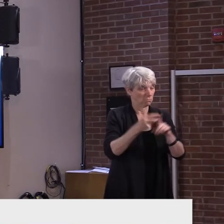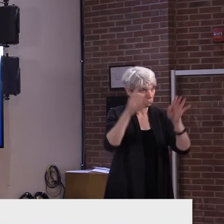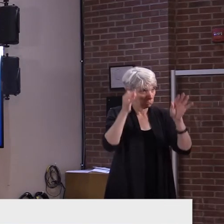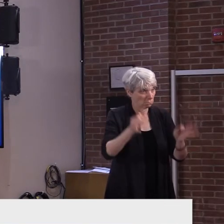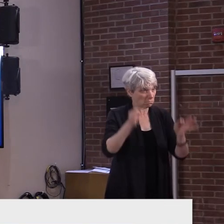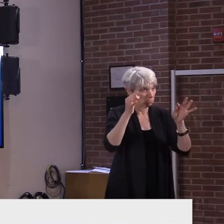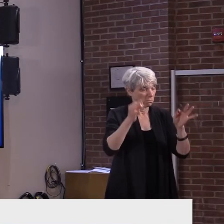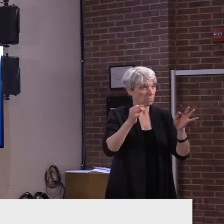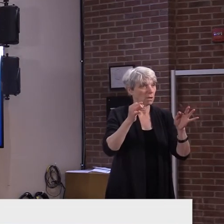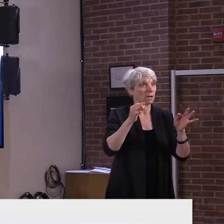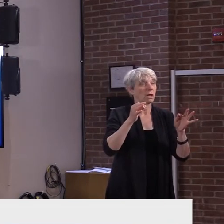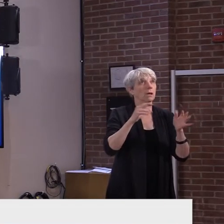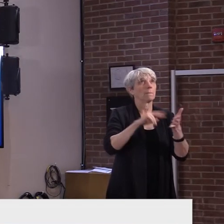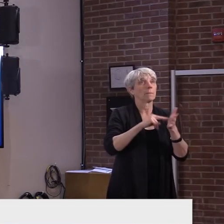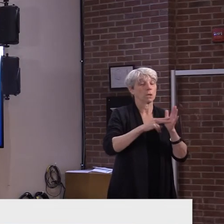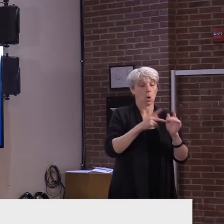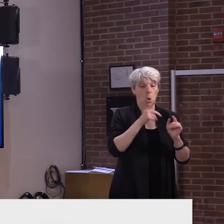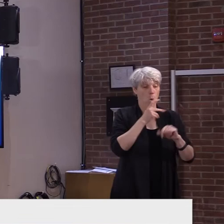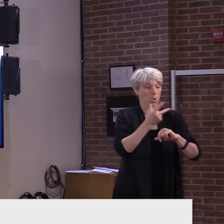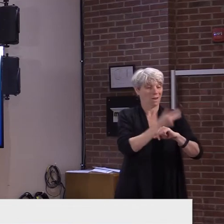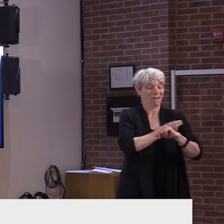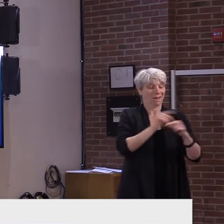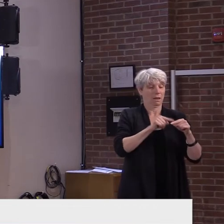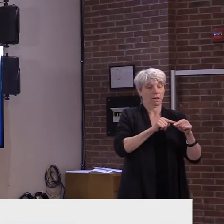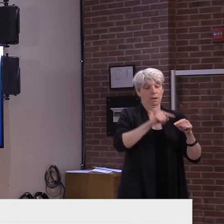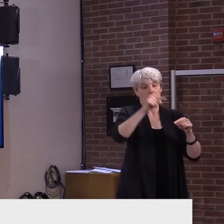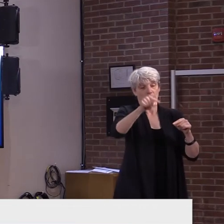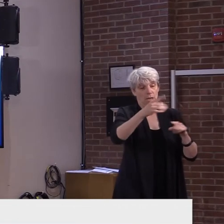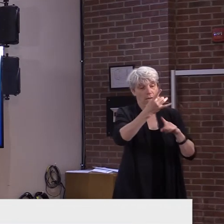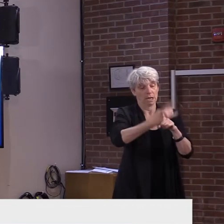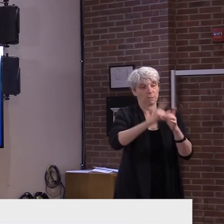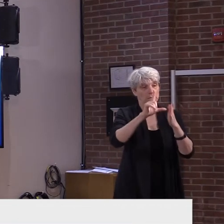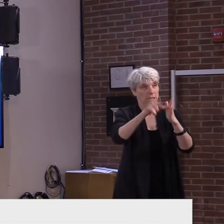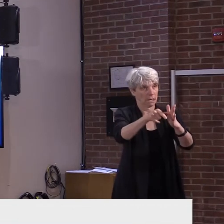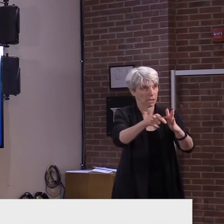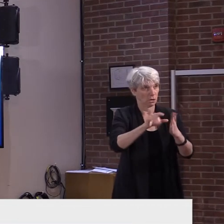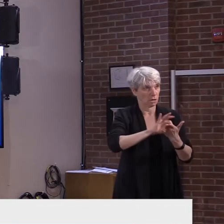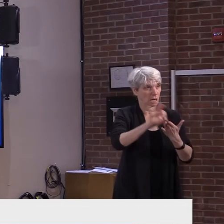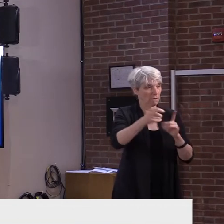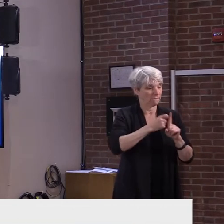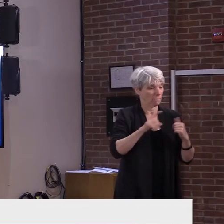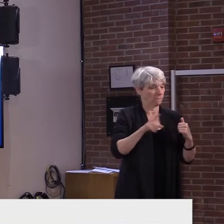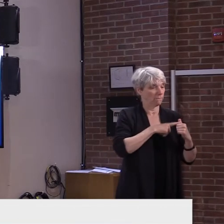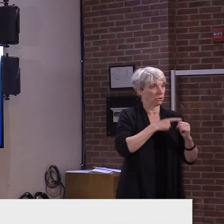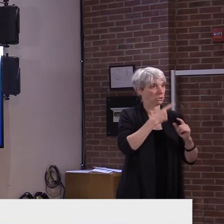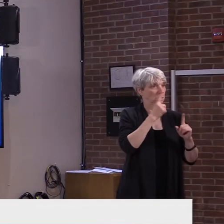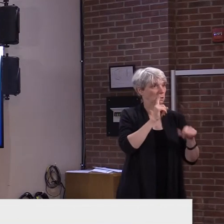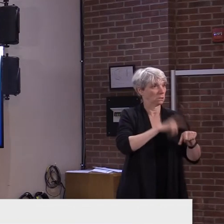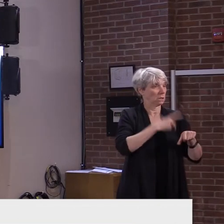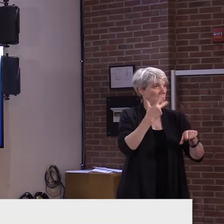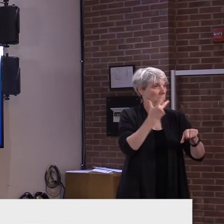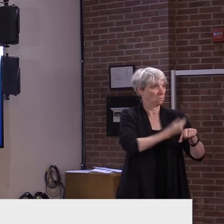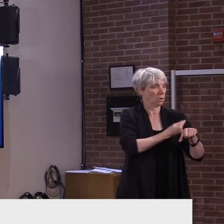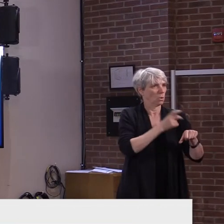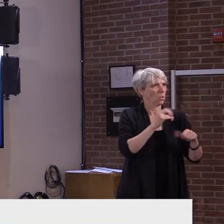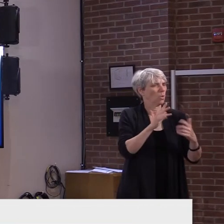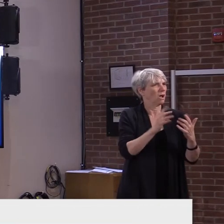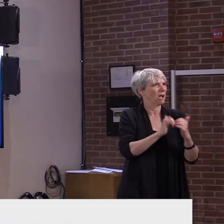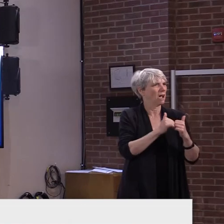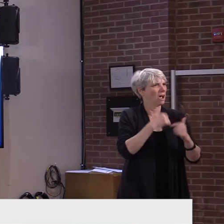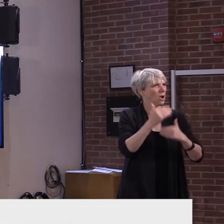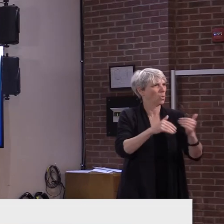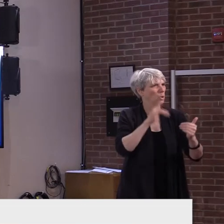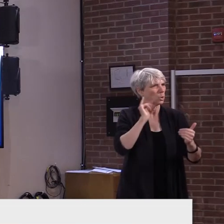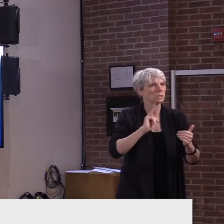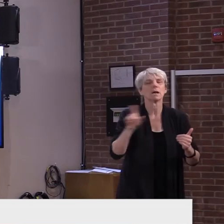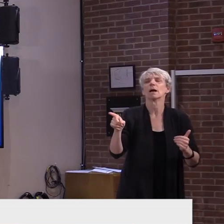the, will be within the month that you originally vaccinated? Yeah, there's a lot in play here.